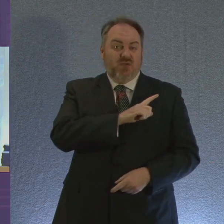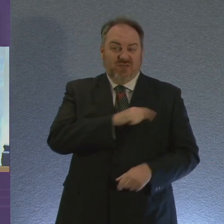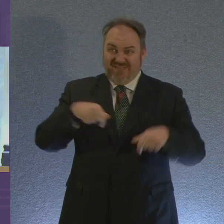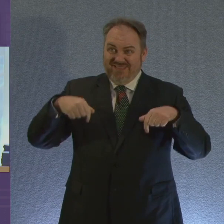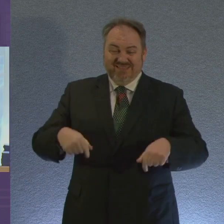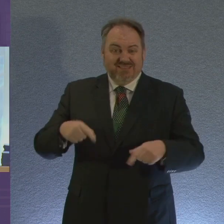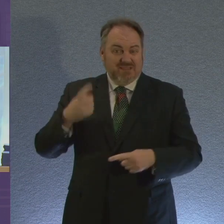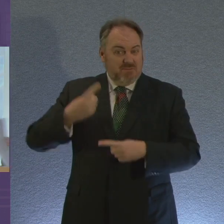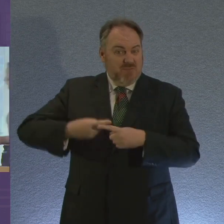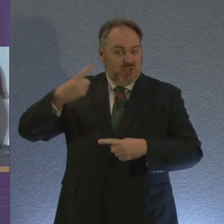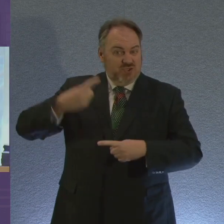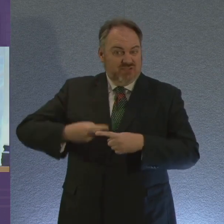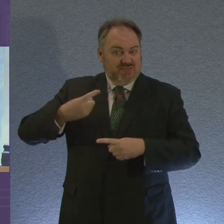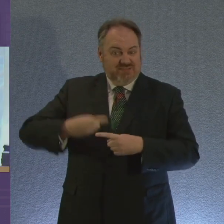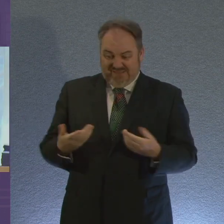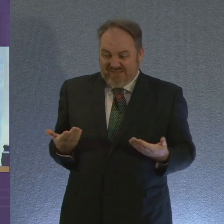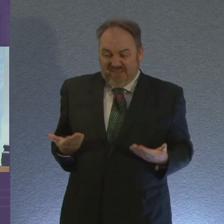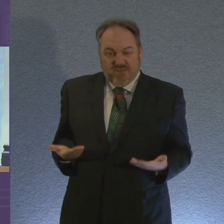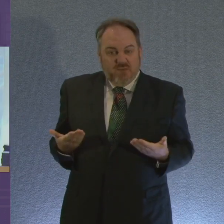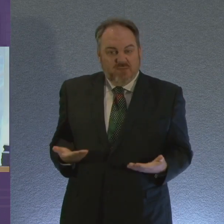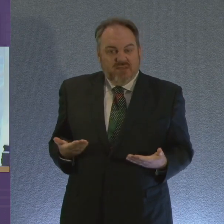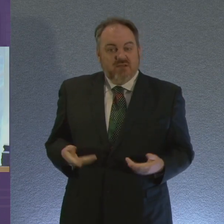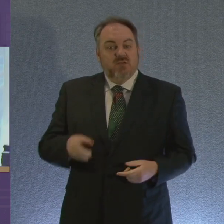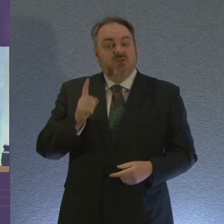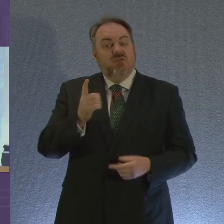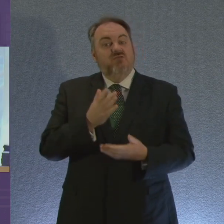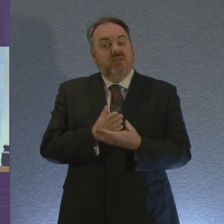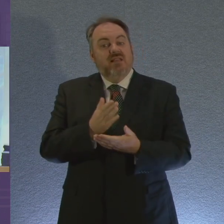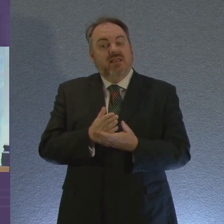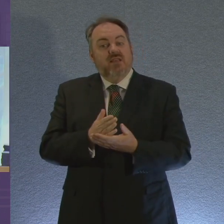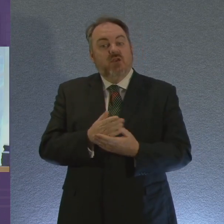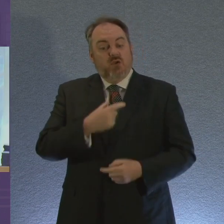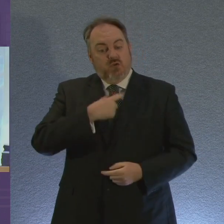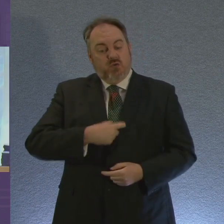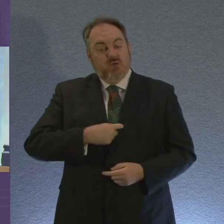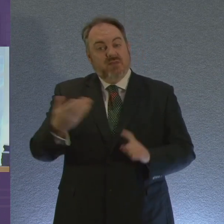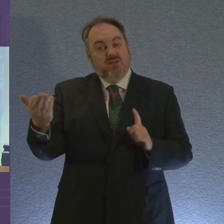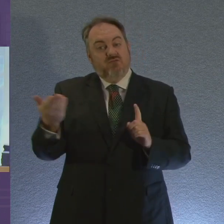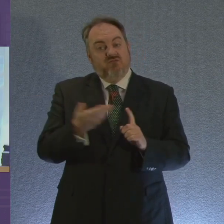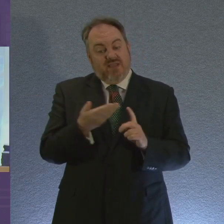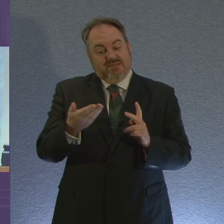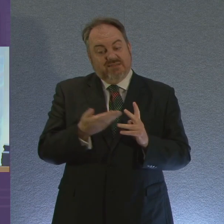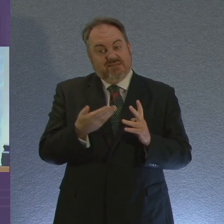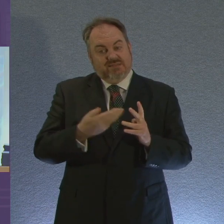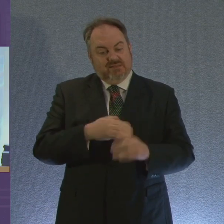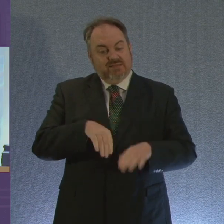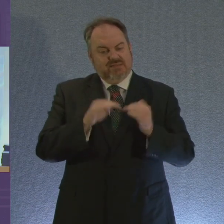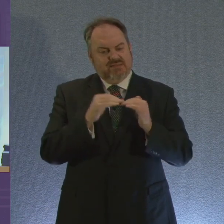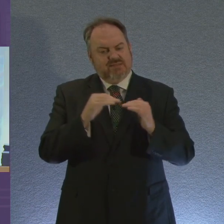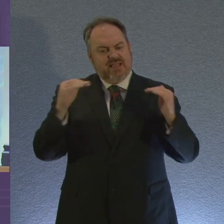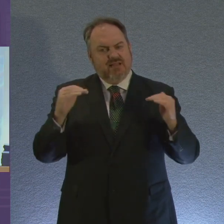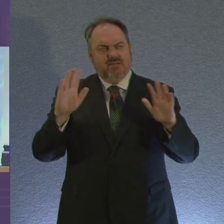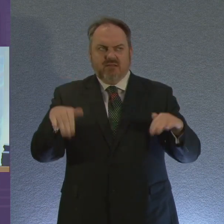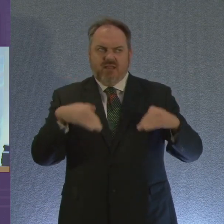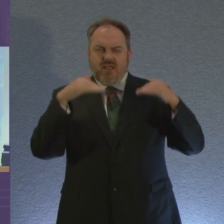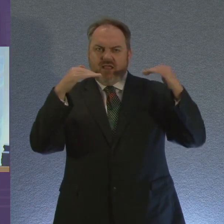That said, I'm mindful that the legal test for derogation from human rights standards is rightly high, and that most